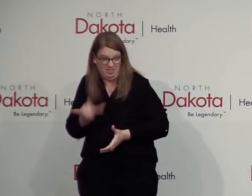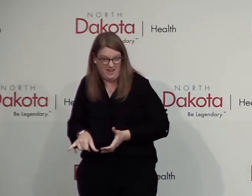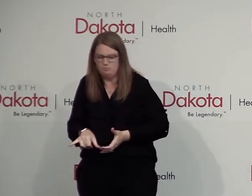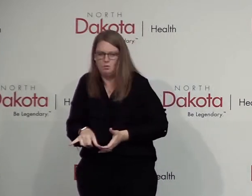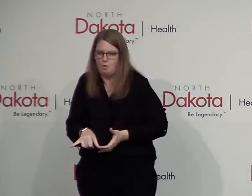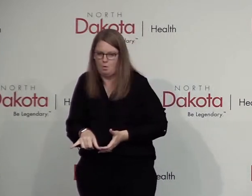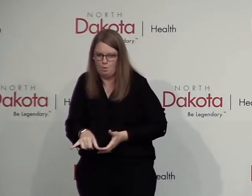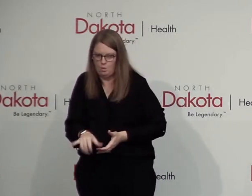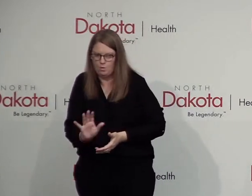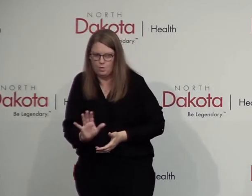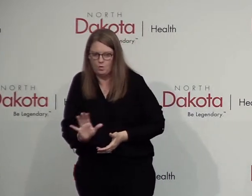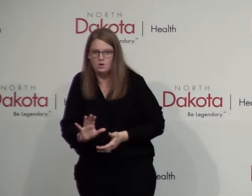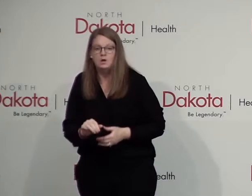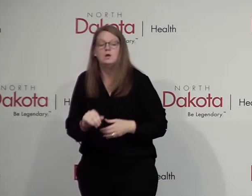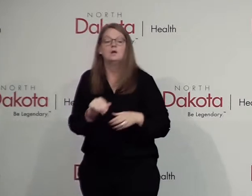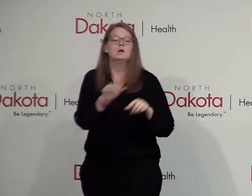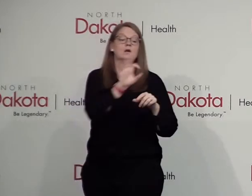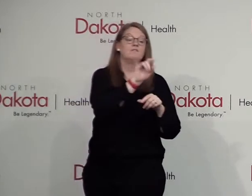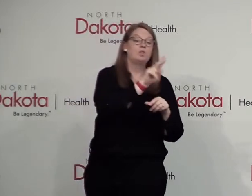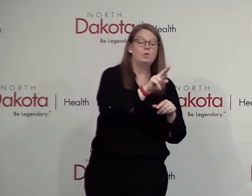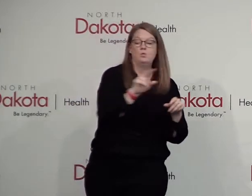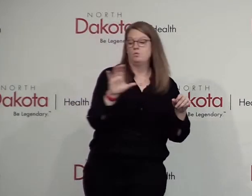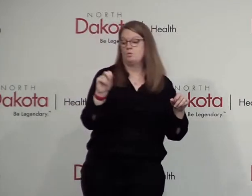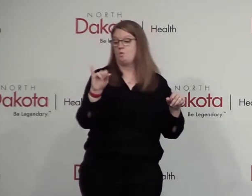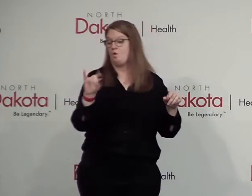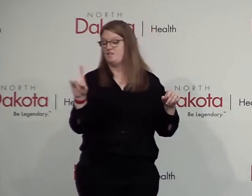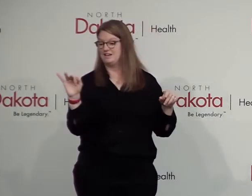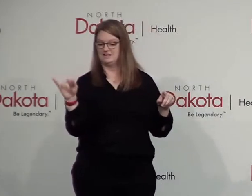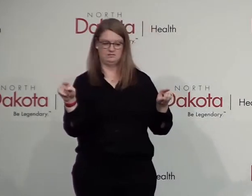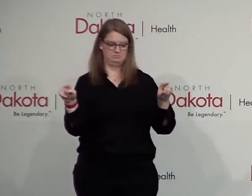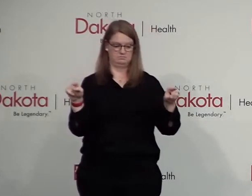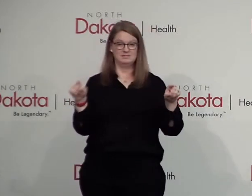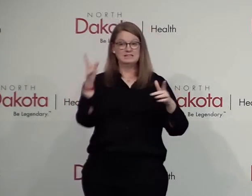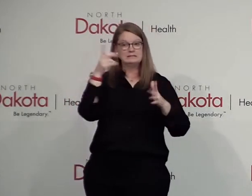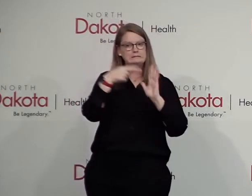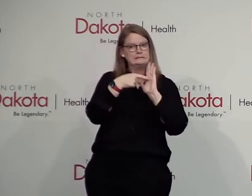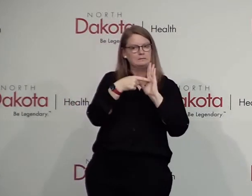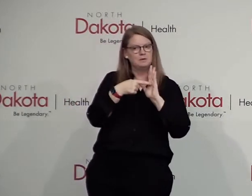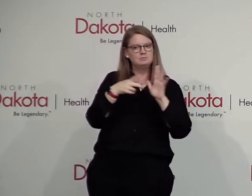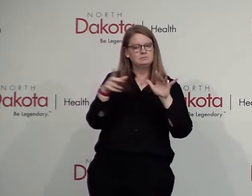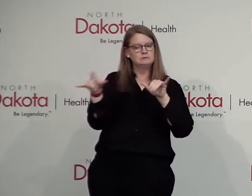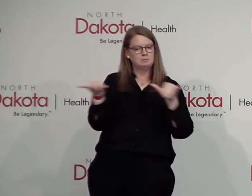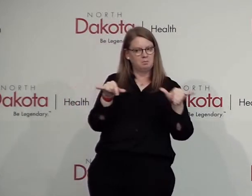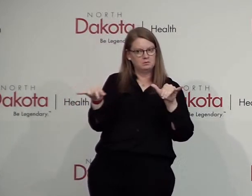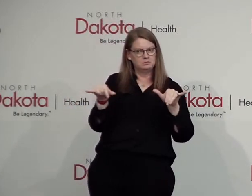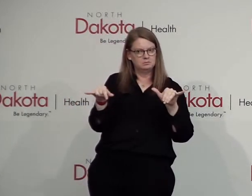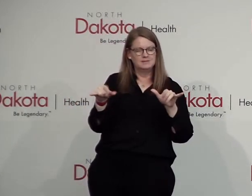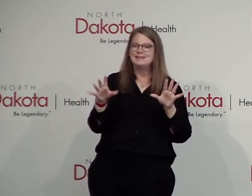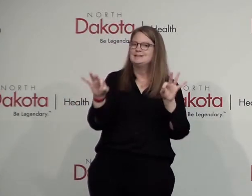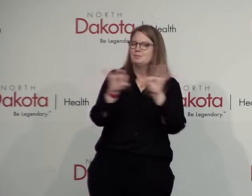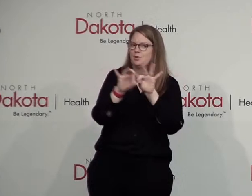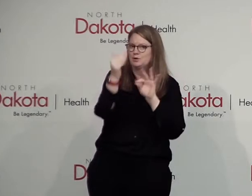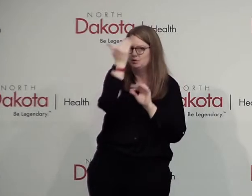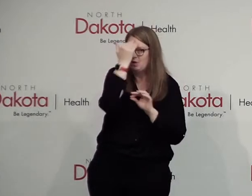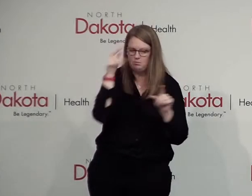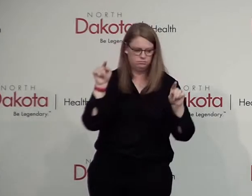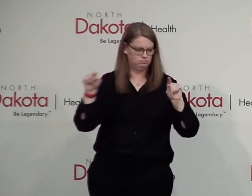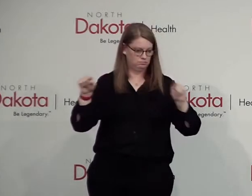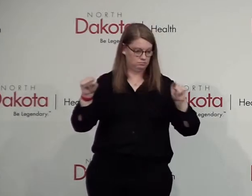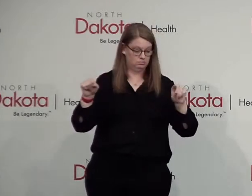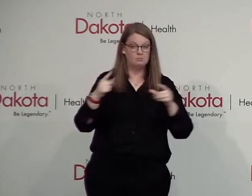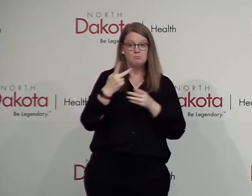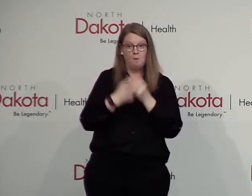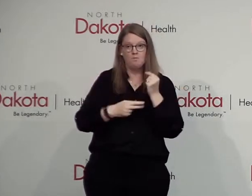Influenza and COVID-19 have similar symptoms, so it will be difficult to know which illness you have. Both of them have